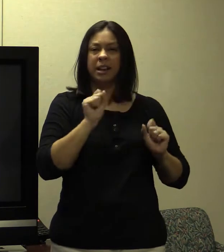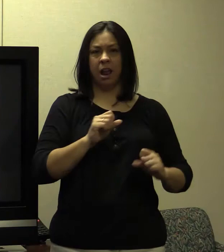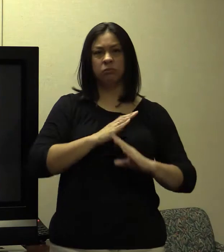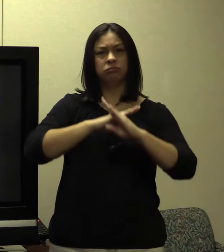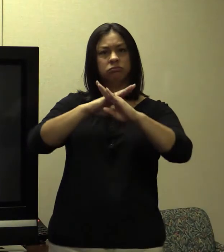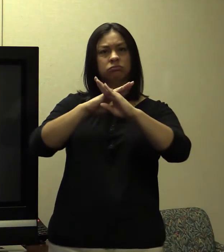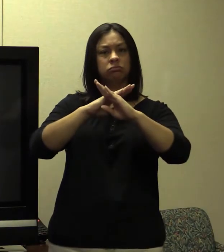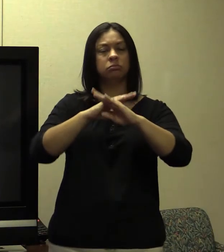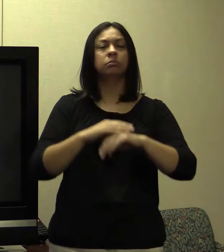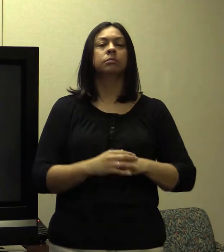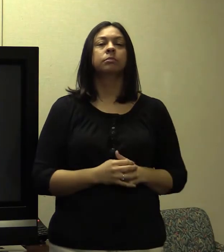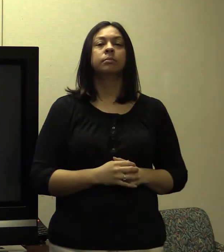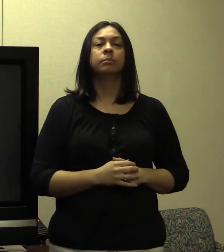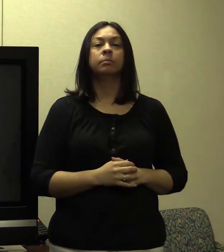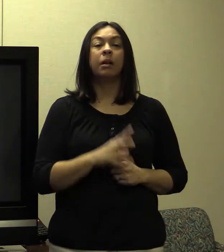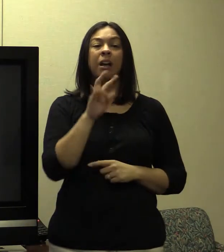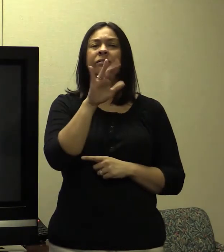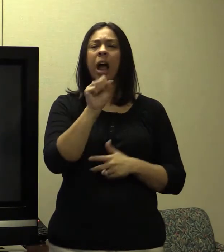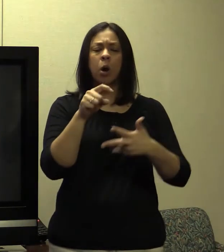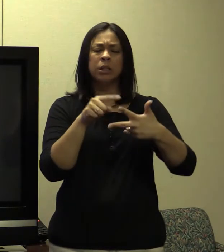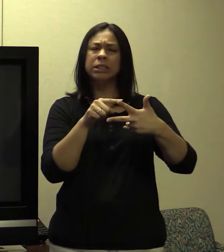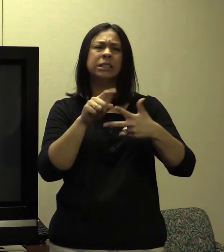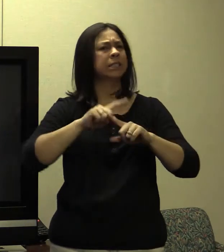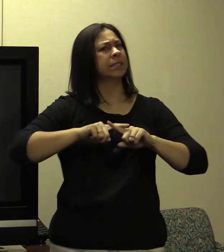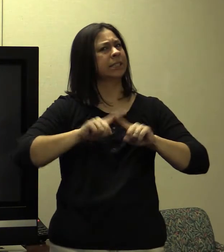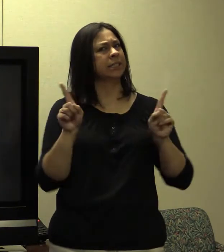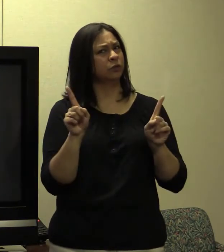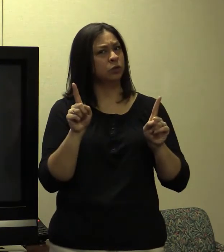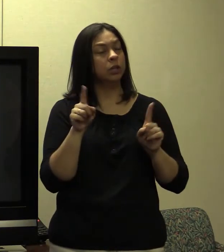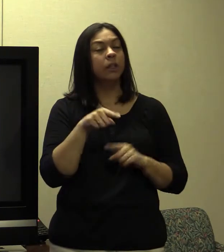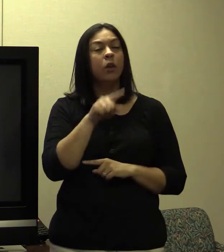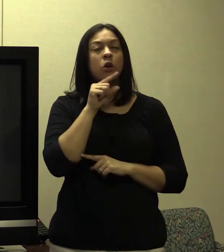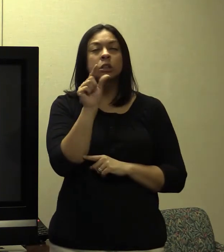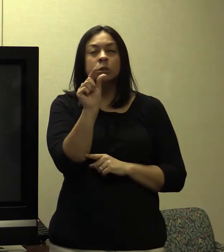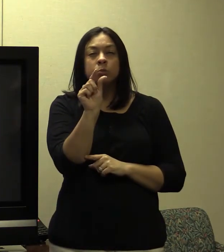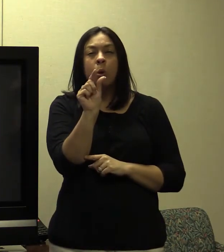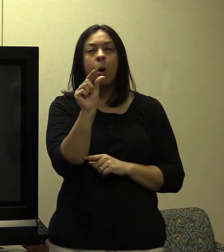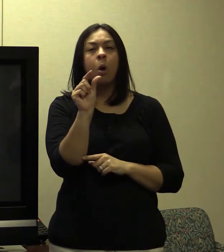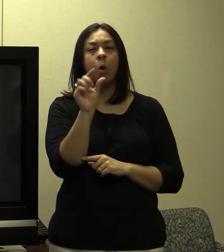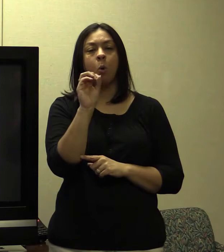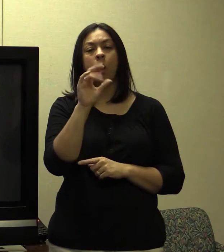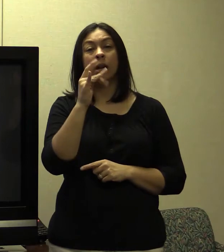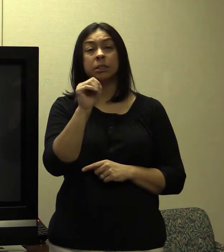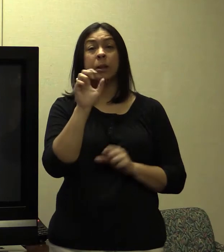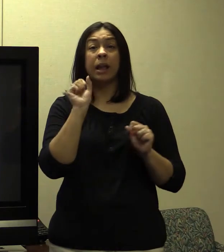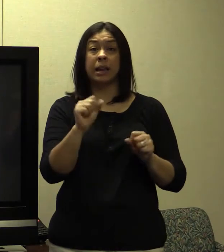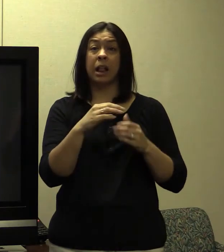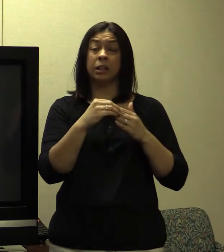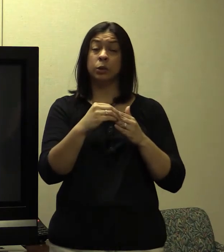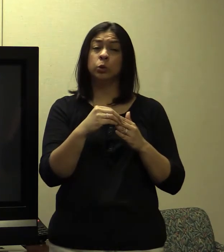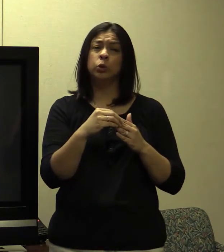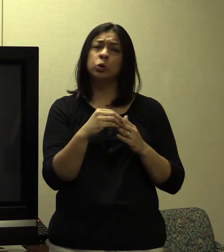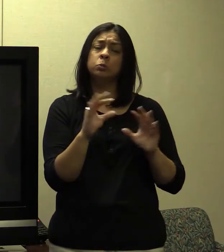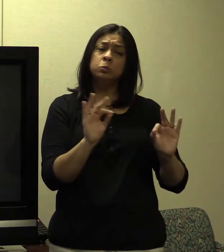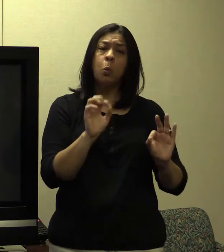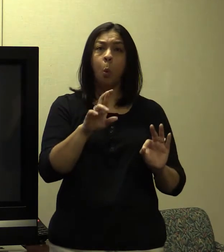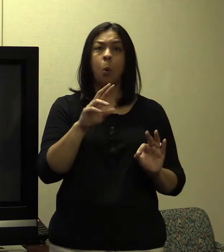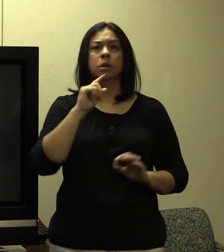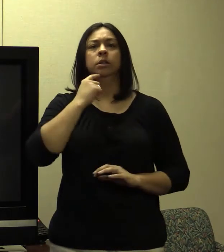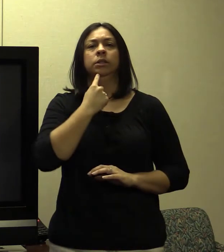Now, viruses are rather different. They're a tiny organism that can lead to mild or severe illness. Viruses are not